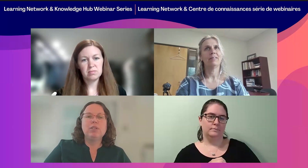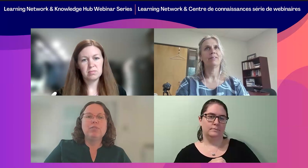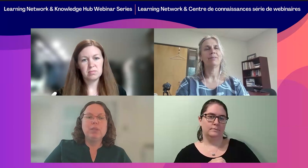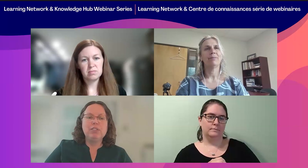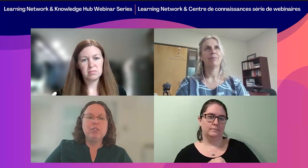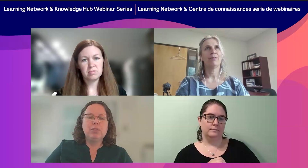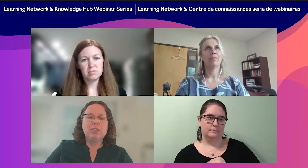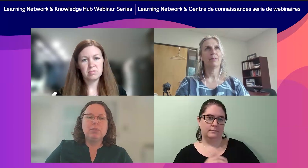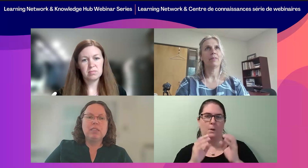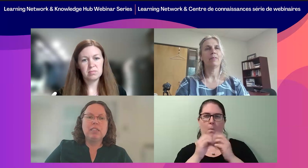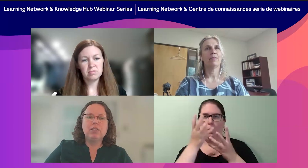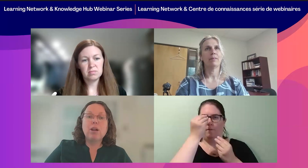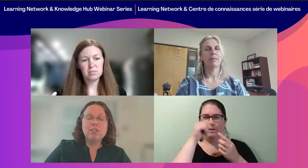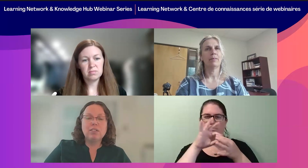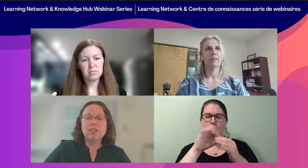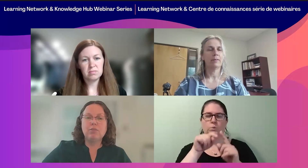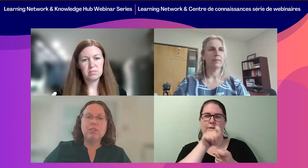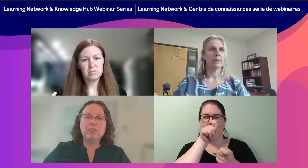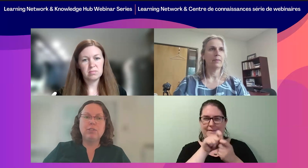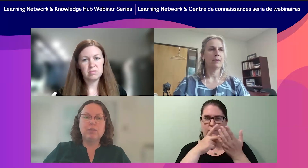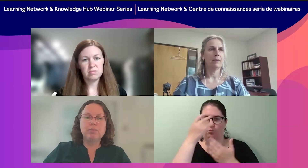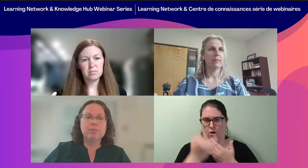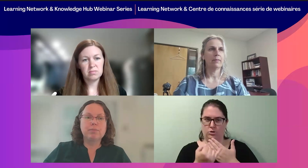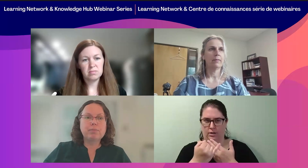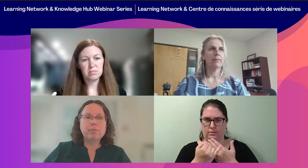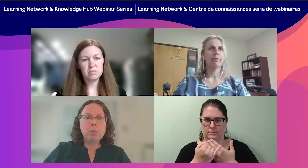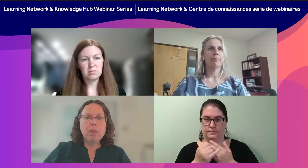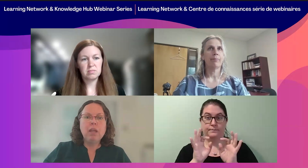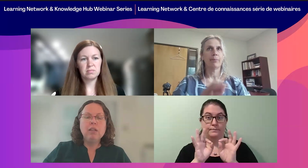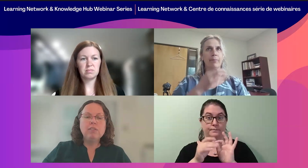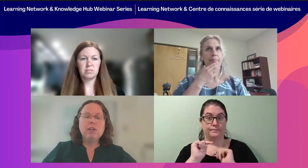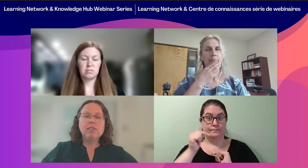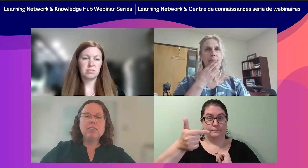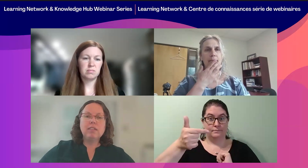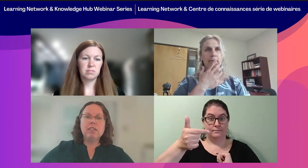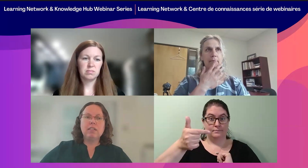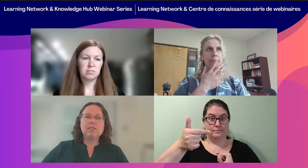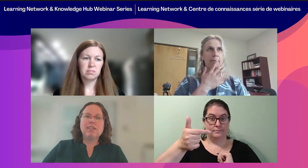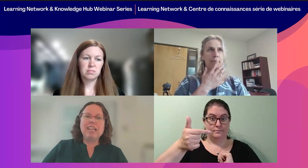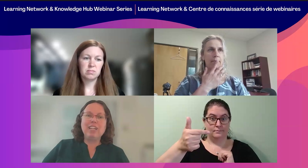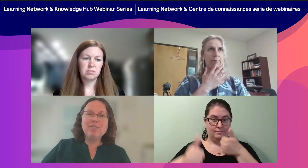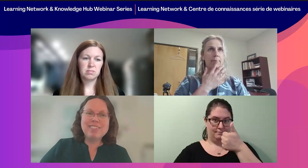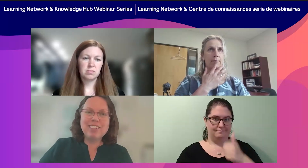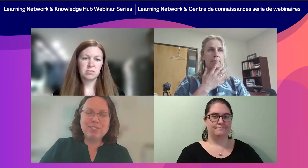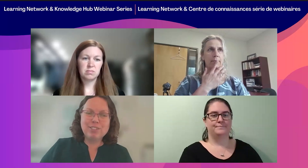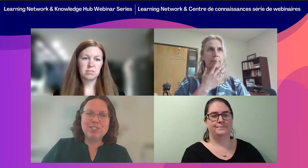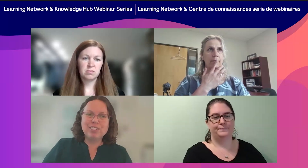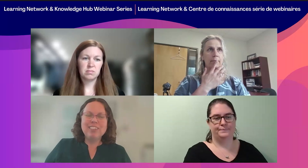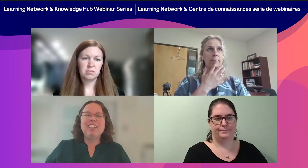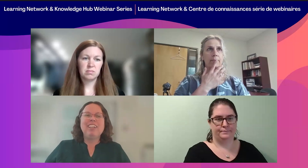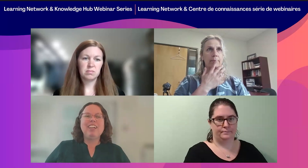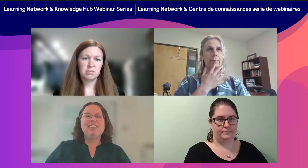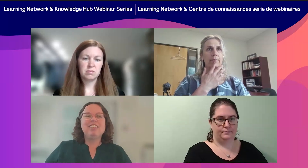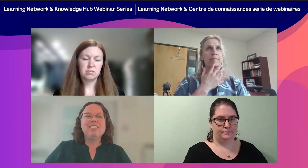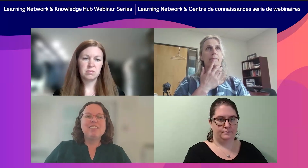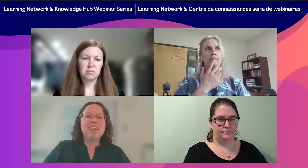have a little more information about the particular project that we're doing. So our study is called the AIM study for